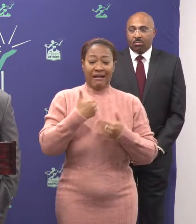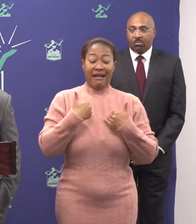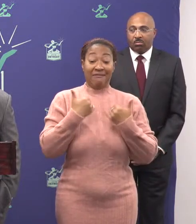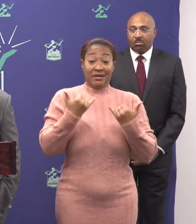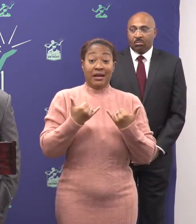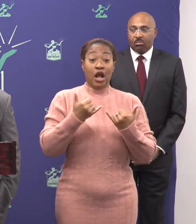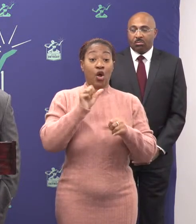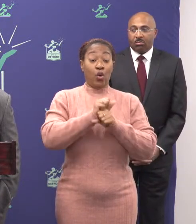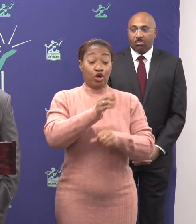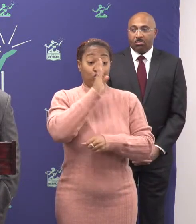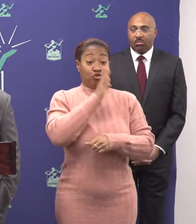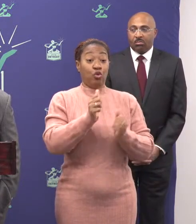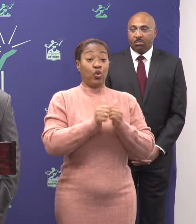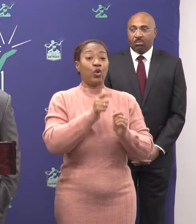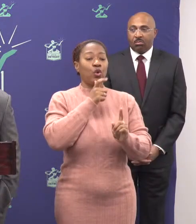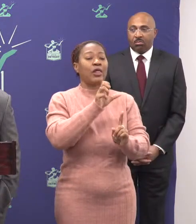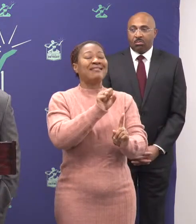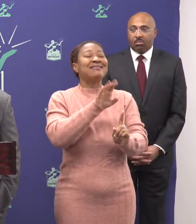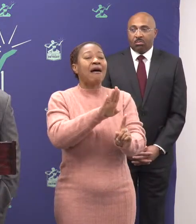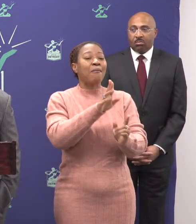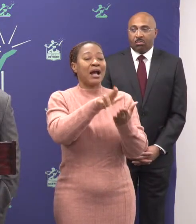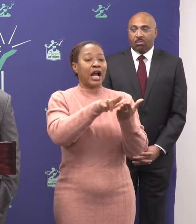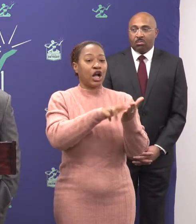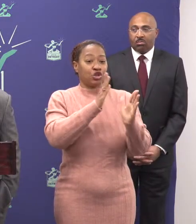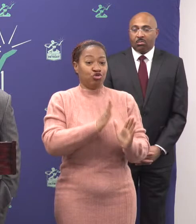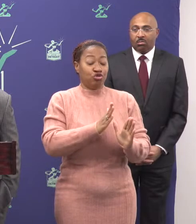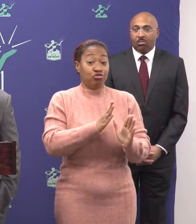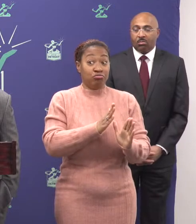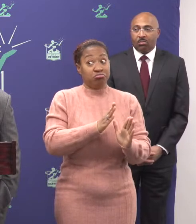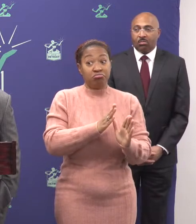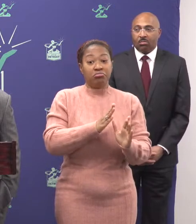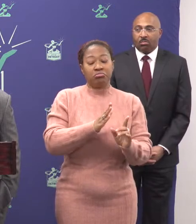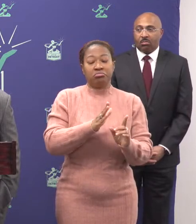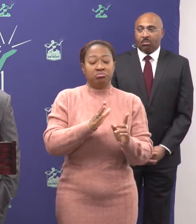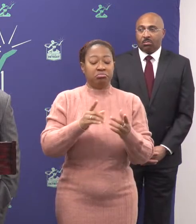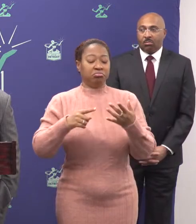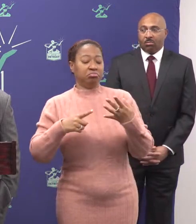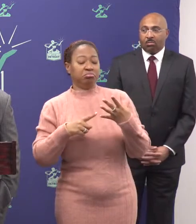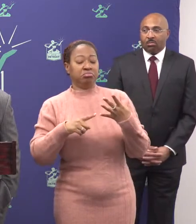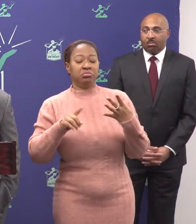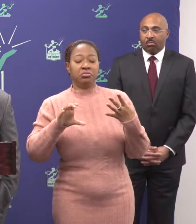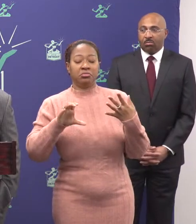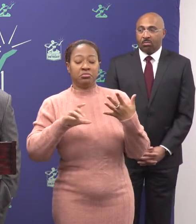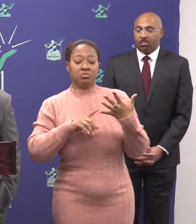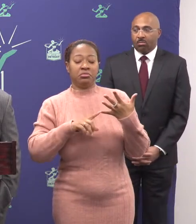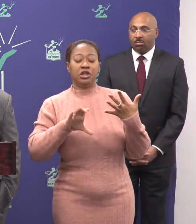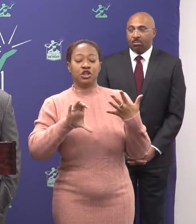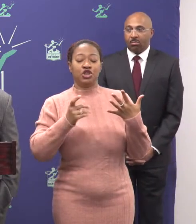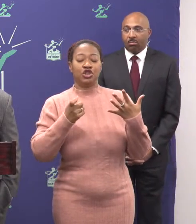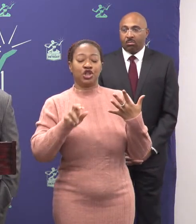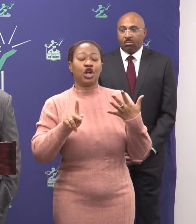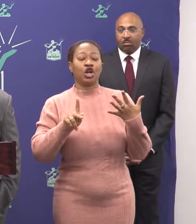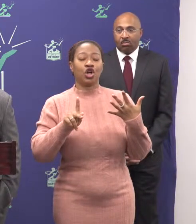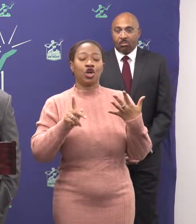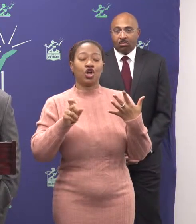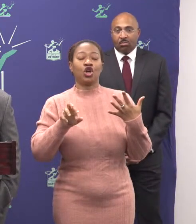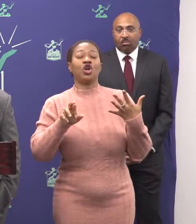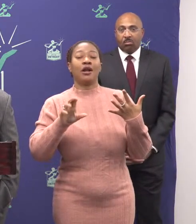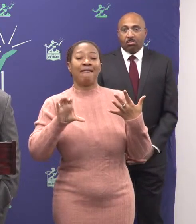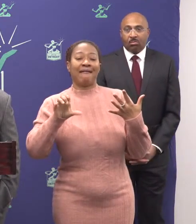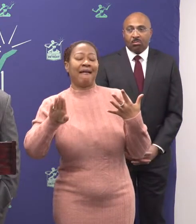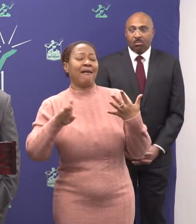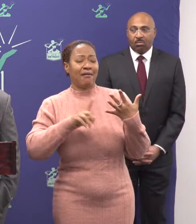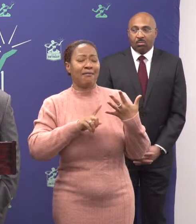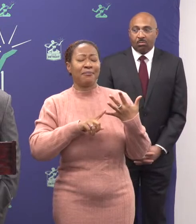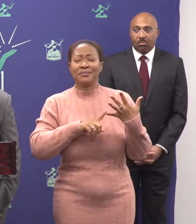working directly with these subcontractors that were, aside from Checker Cab, we're going to work with TransDev. It's kind of similar to an arrangement that some on the